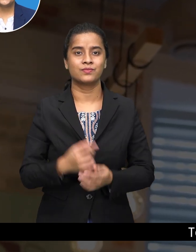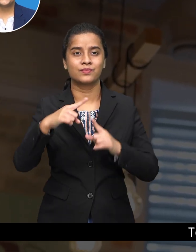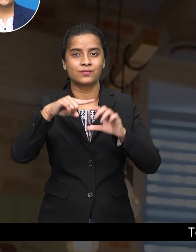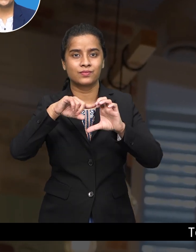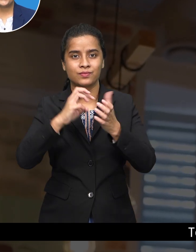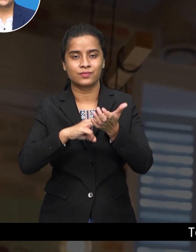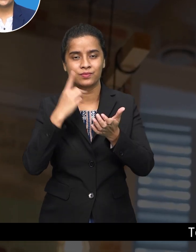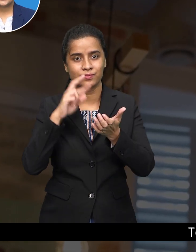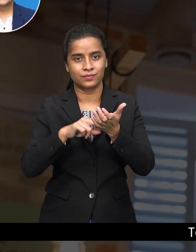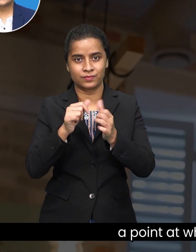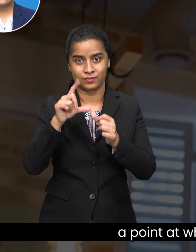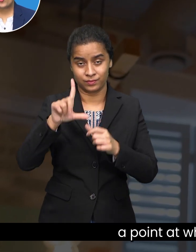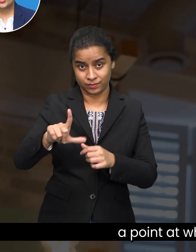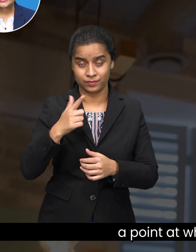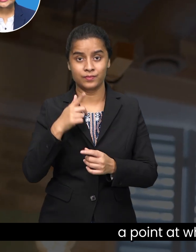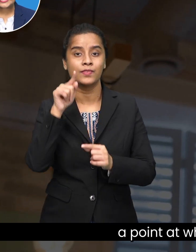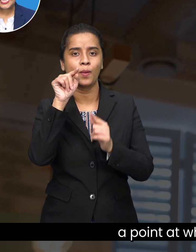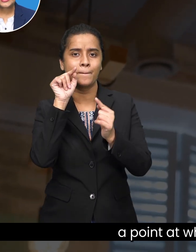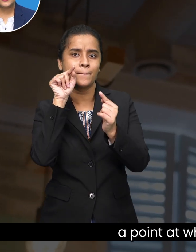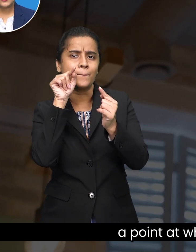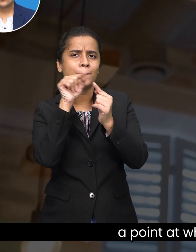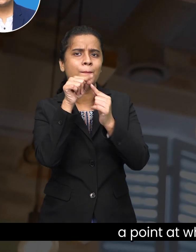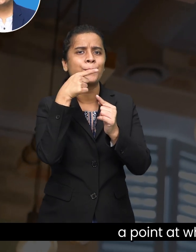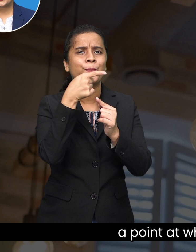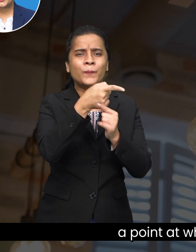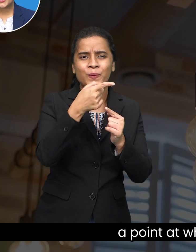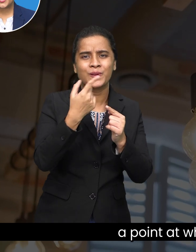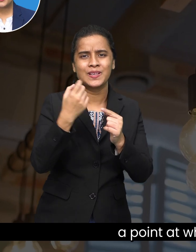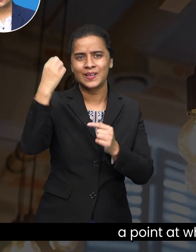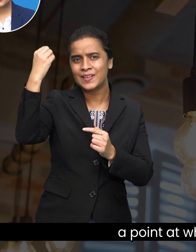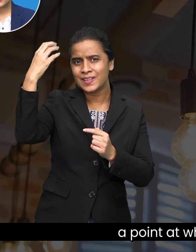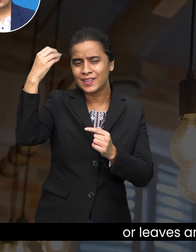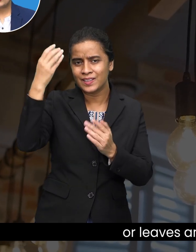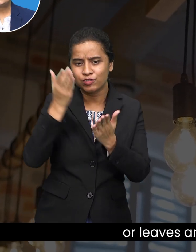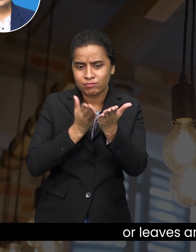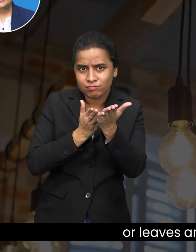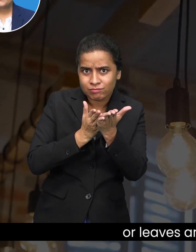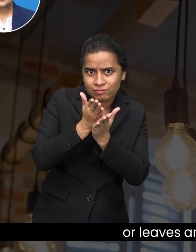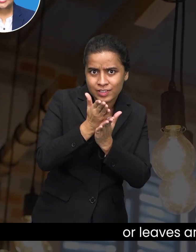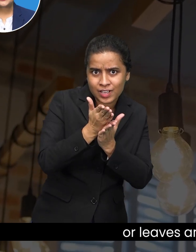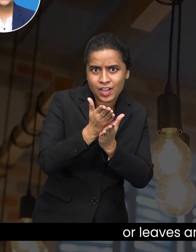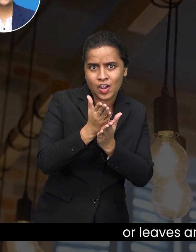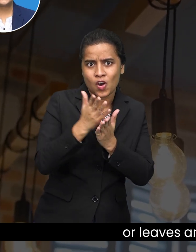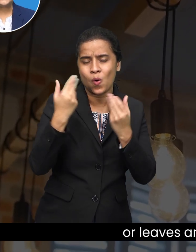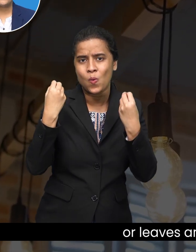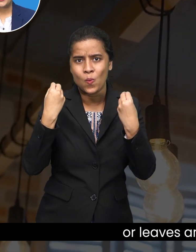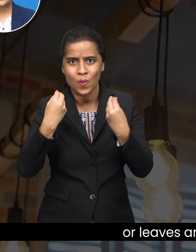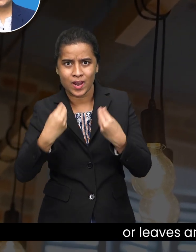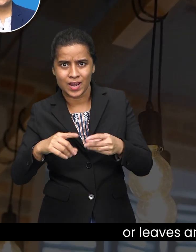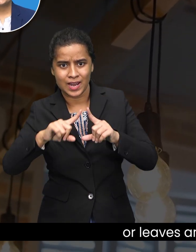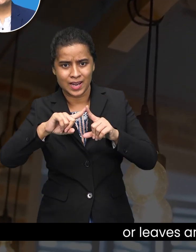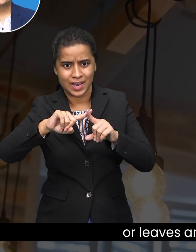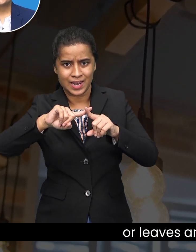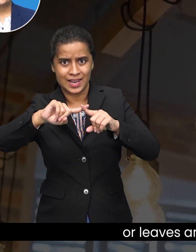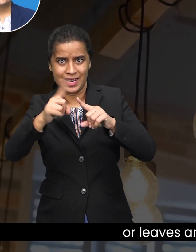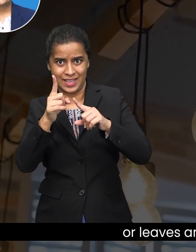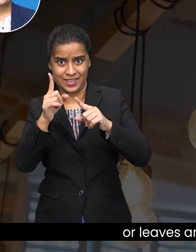Terminal, a point at which current enters or leaves an electrical